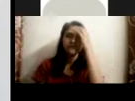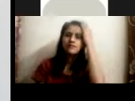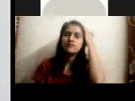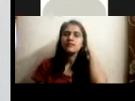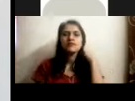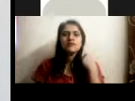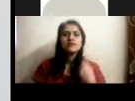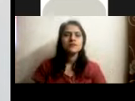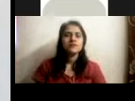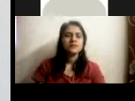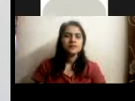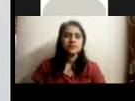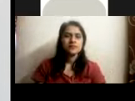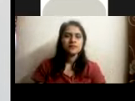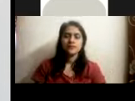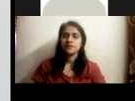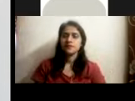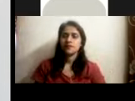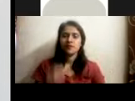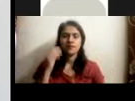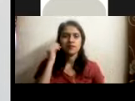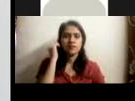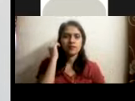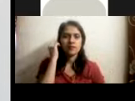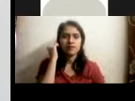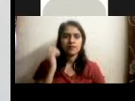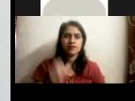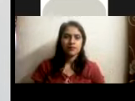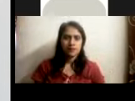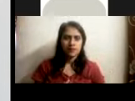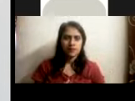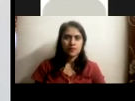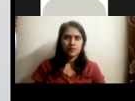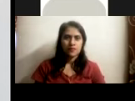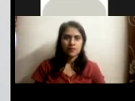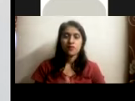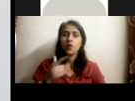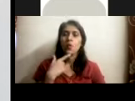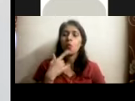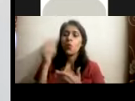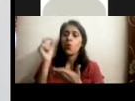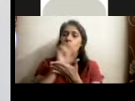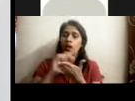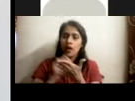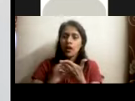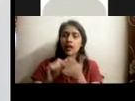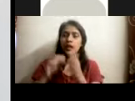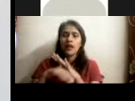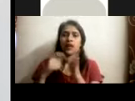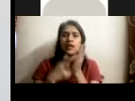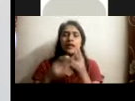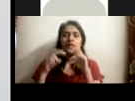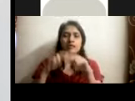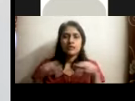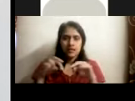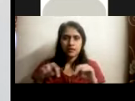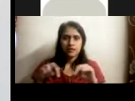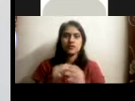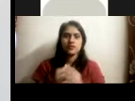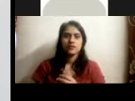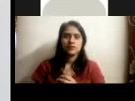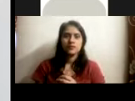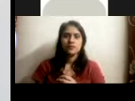have mentioned, the sources on two authors who have written on social research, Newman and Bryman. But